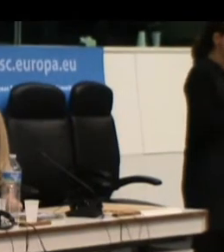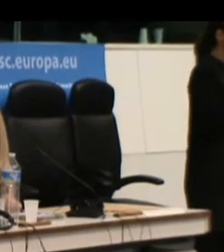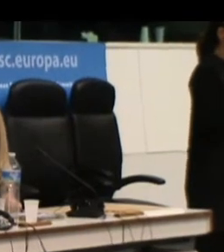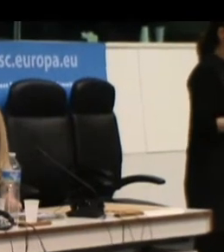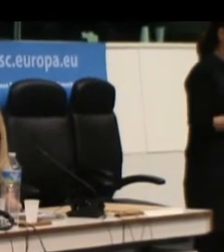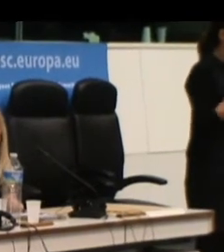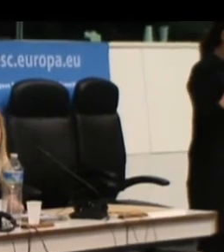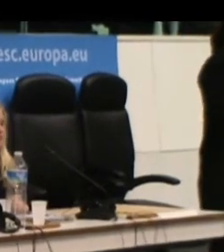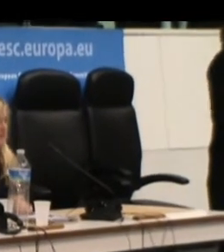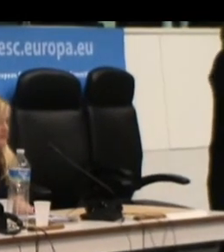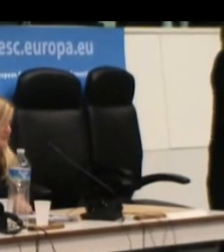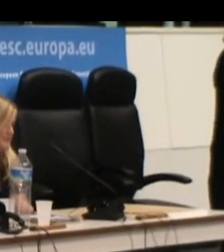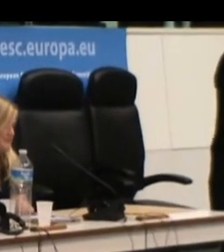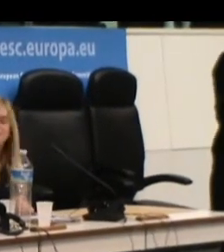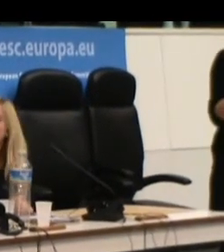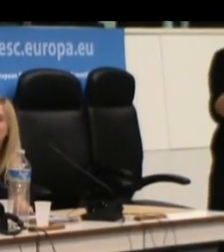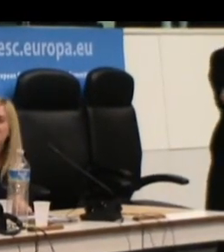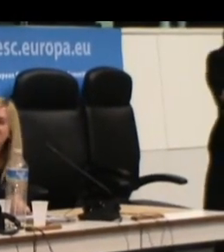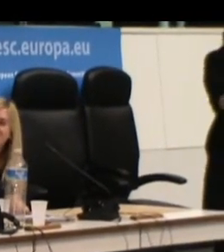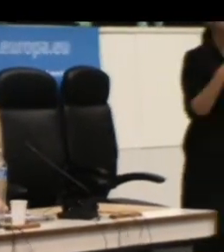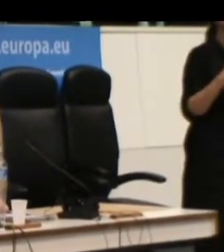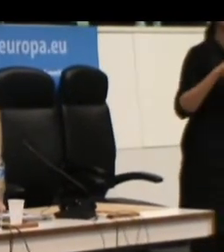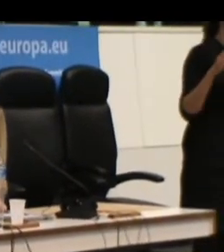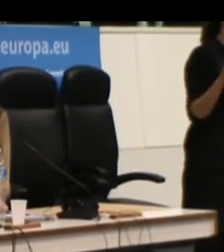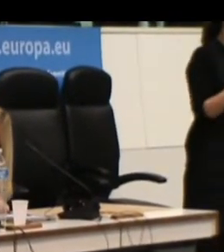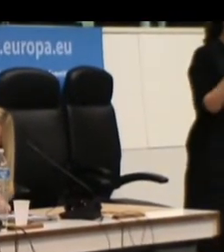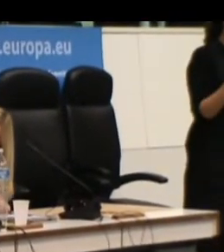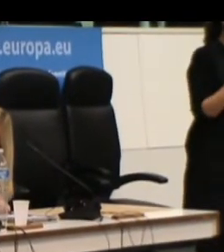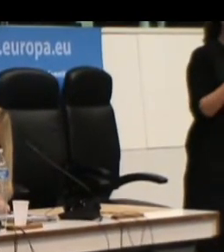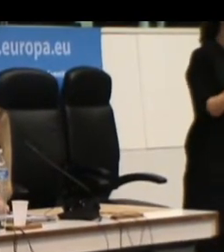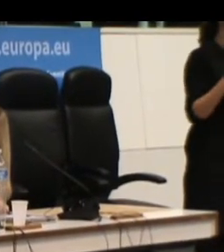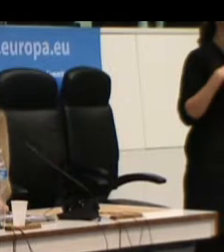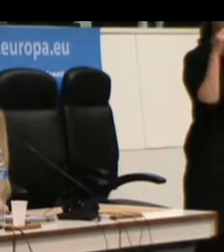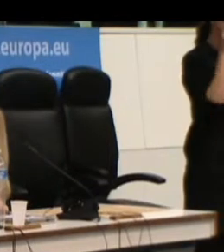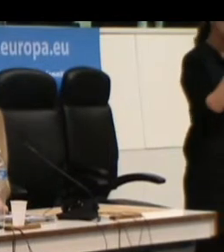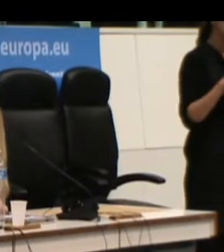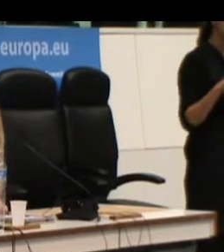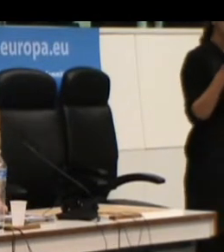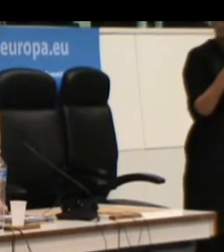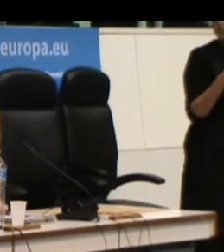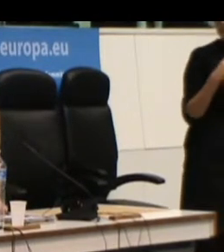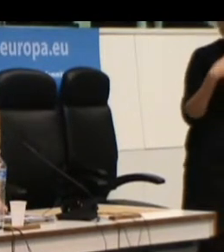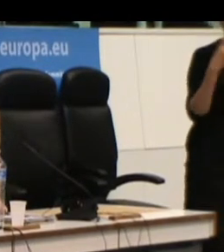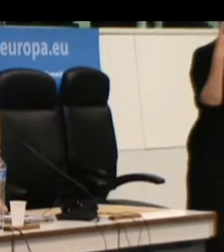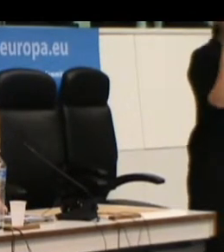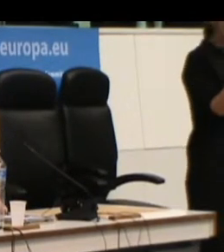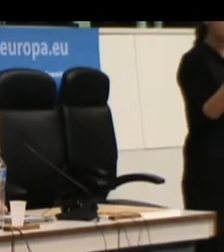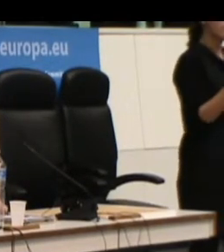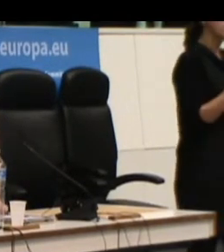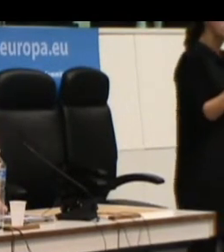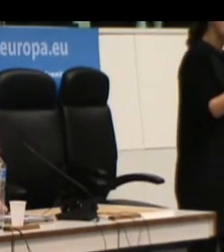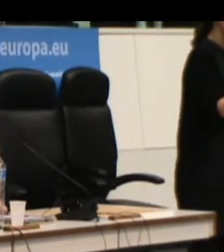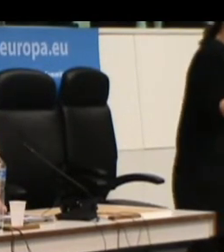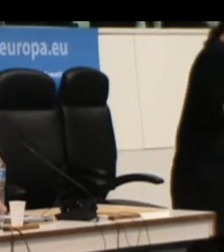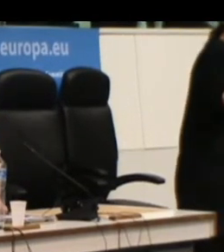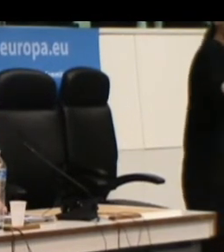I was much amused when I saw Stephen's slide. I actually misread it. I read all the things about book clubs and